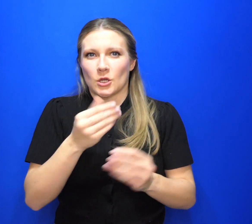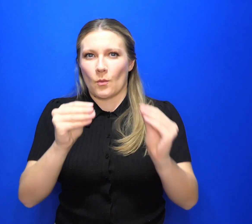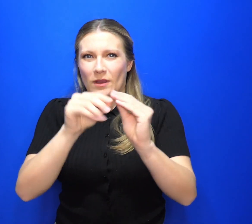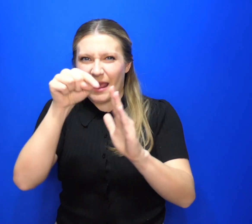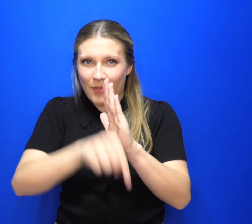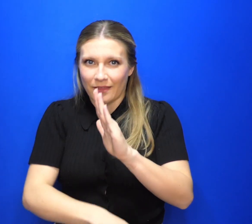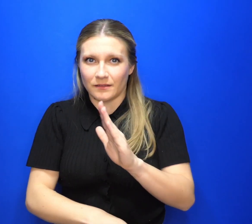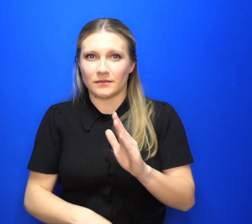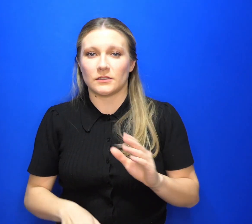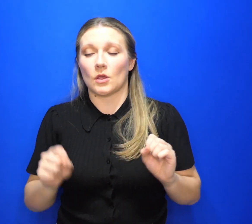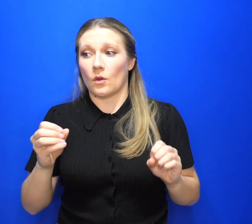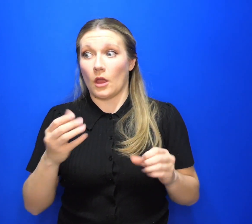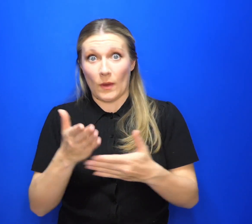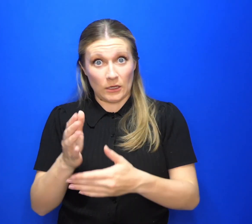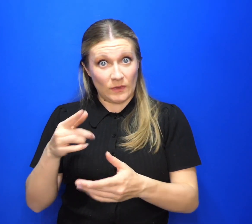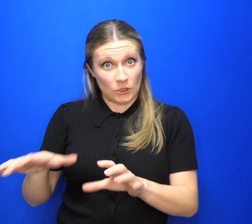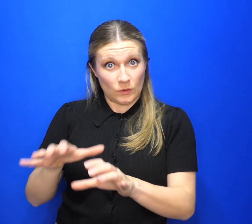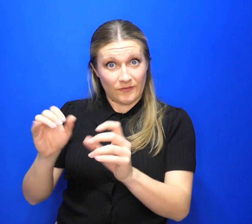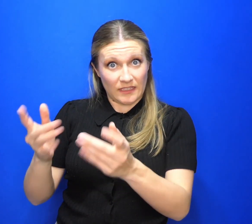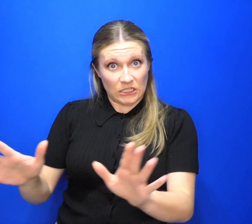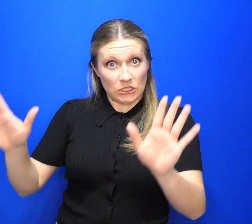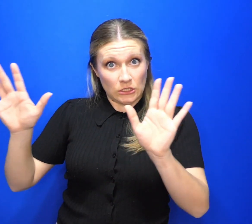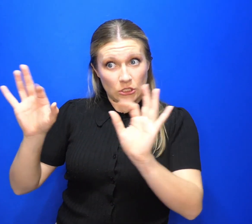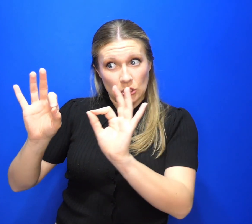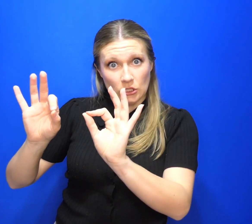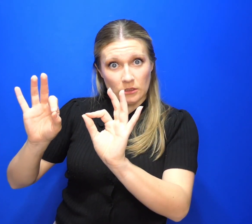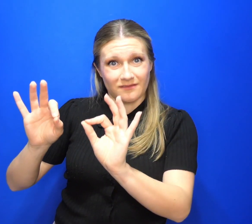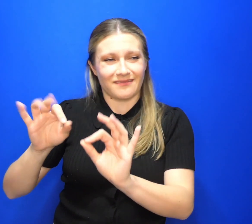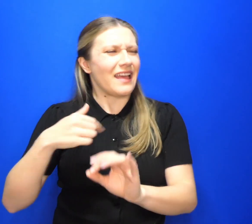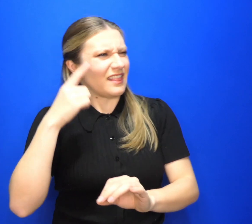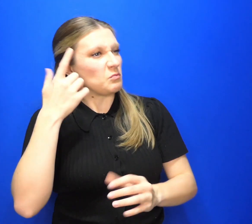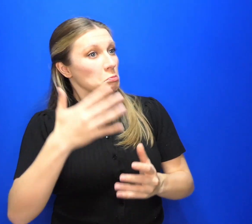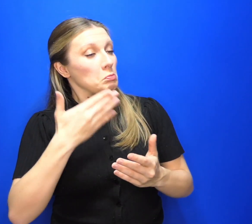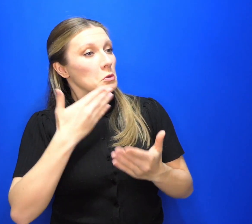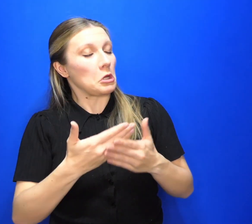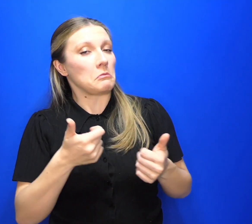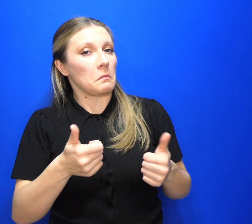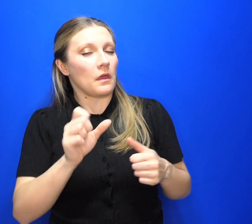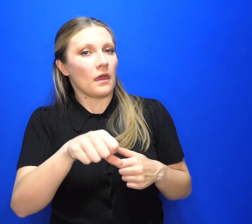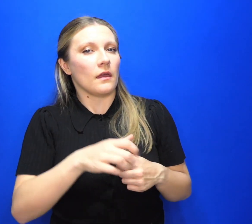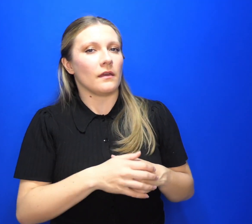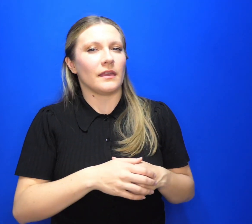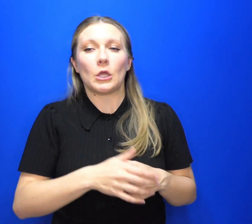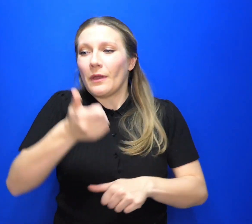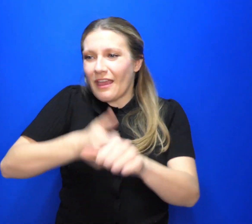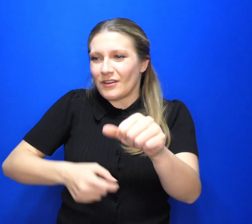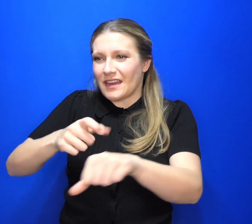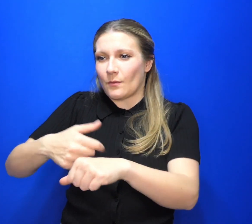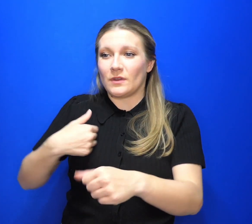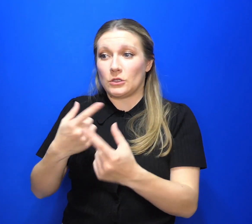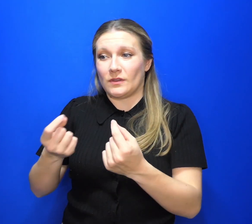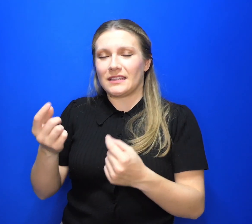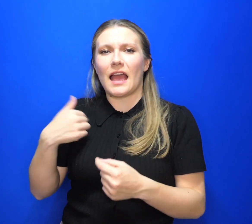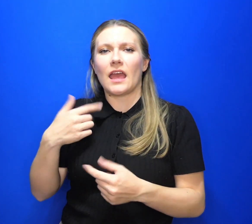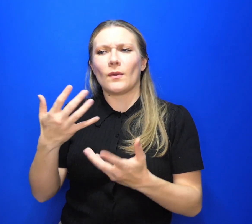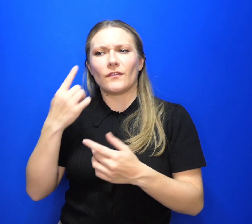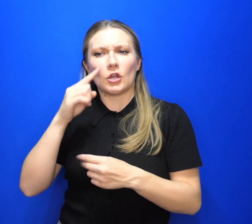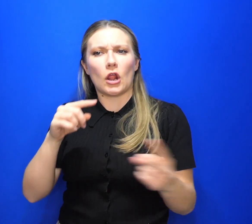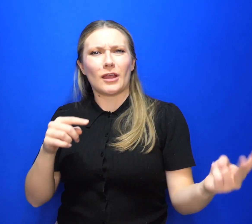this is pretty good. Yeah. Every time we do this, I wait for you to look at me and go, dude, you're so wrong. Stop talking.